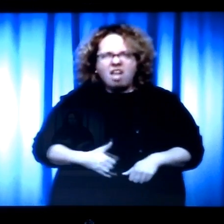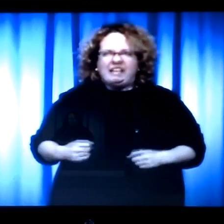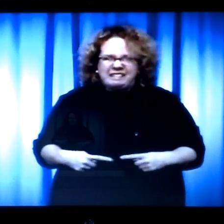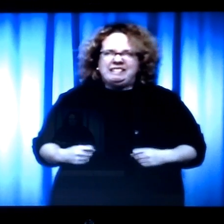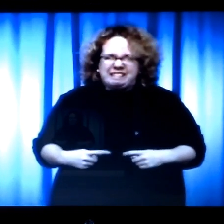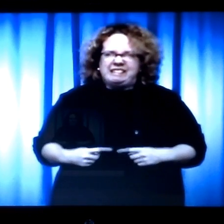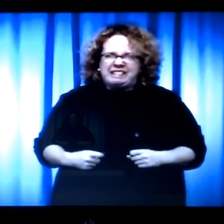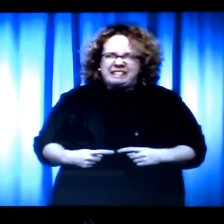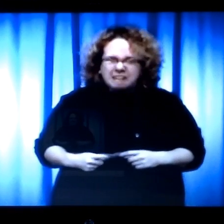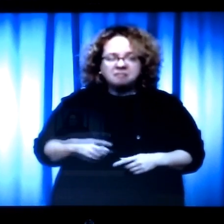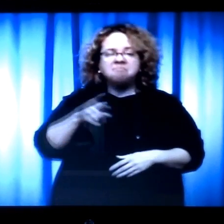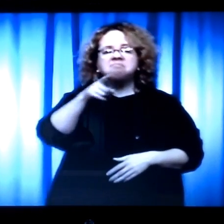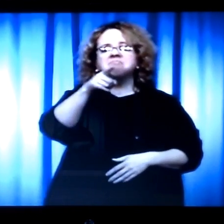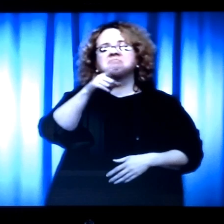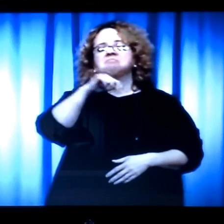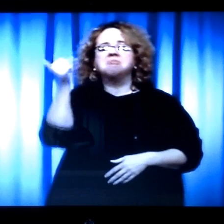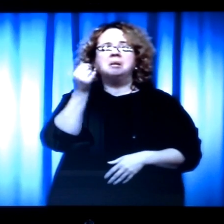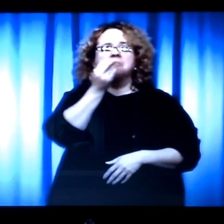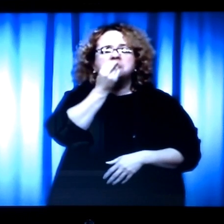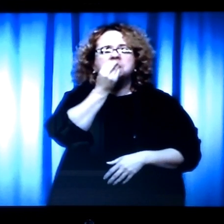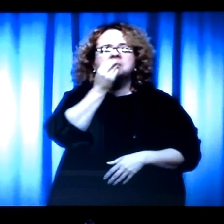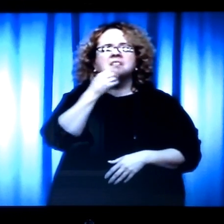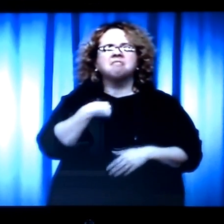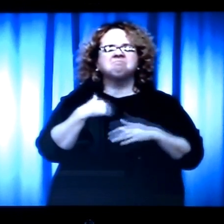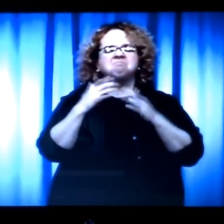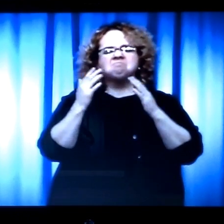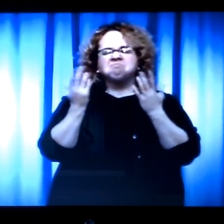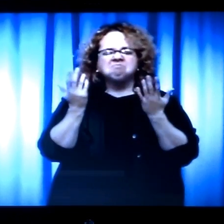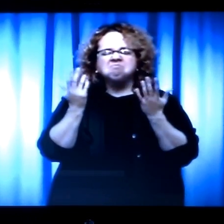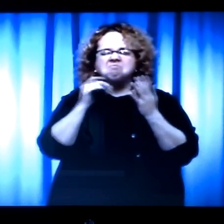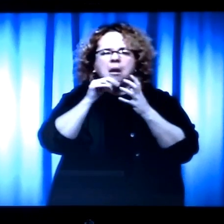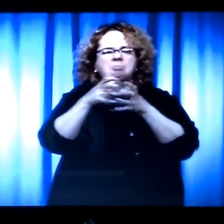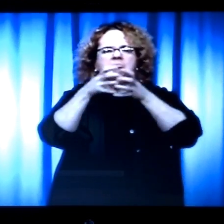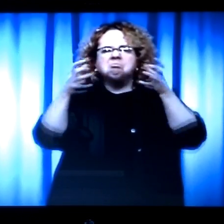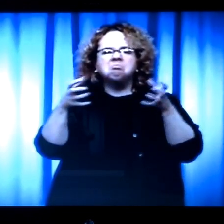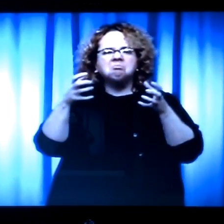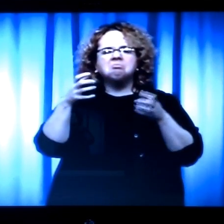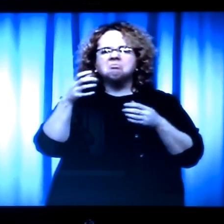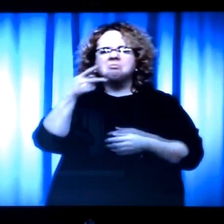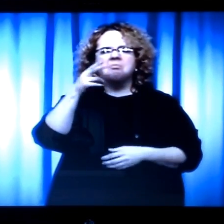it takes a little bit longer for the gastric juice to do its job and break down the food further.